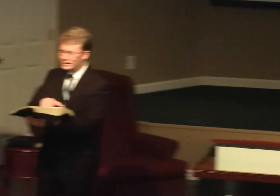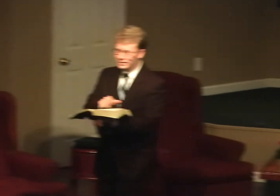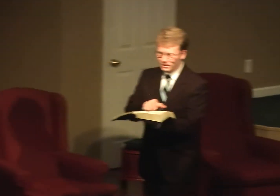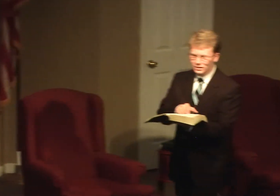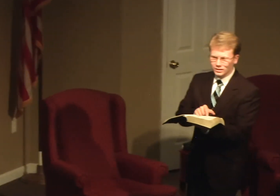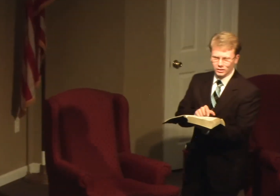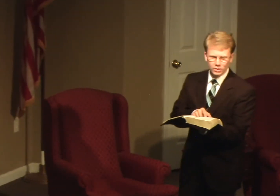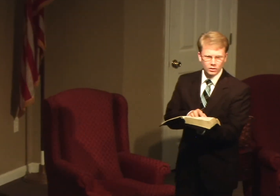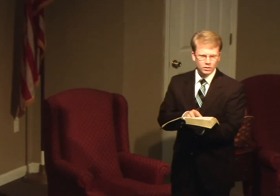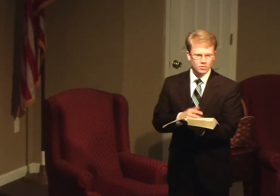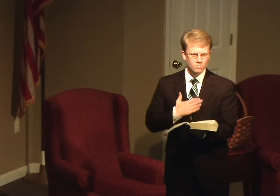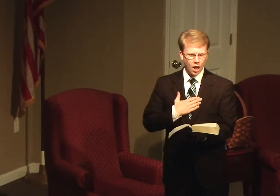book.